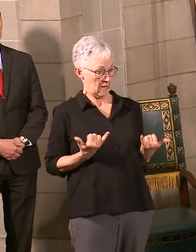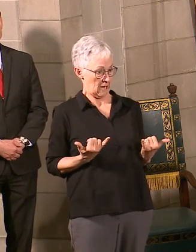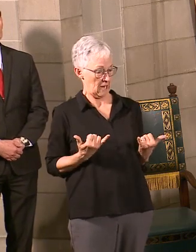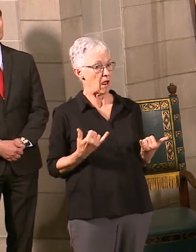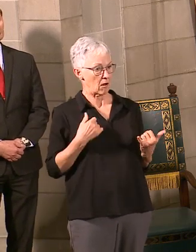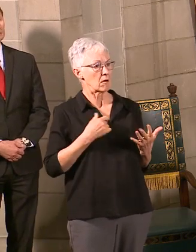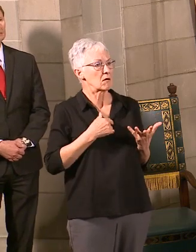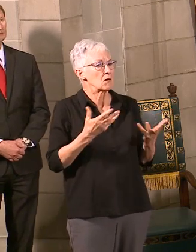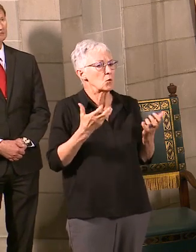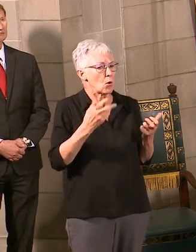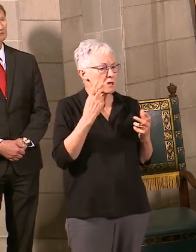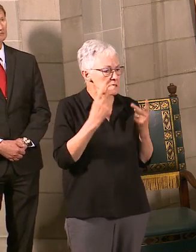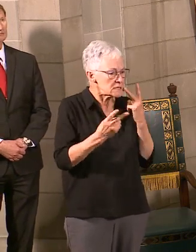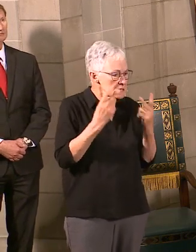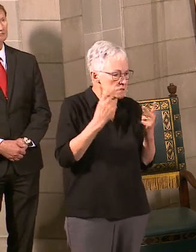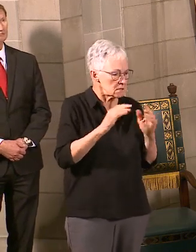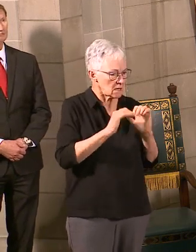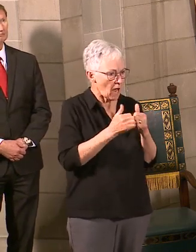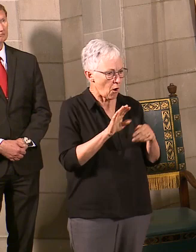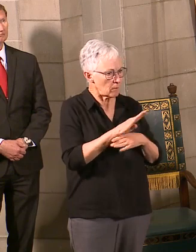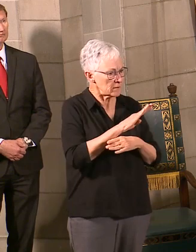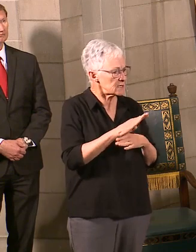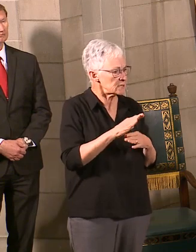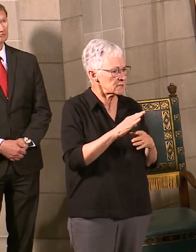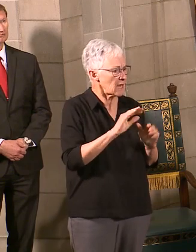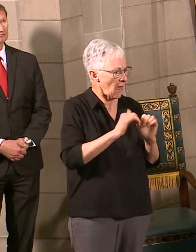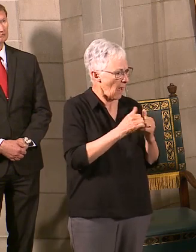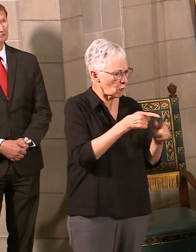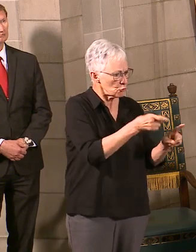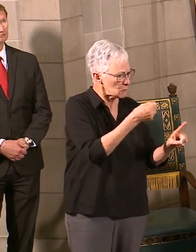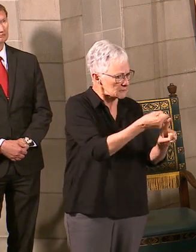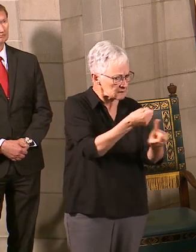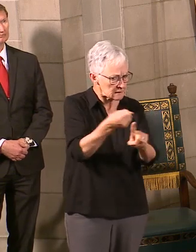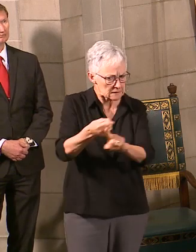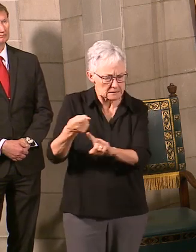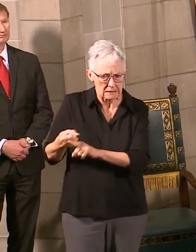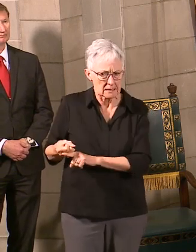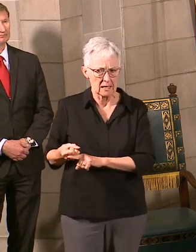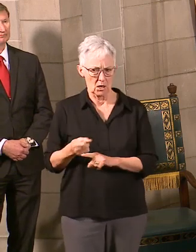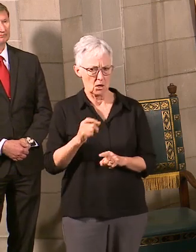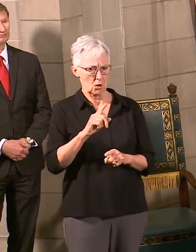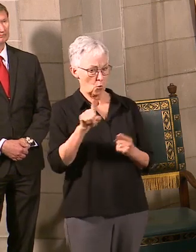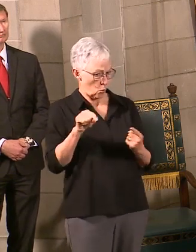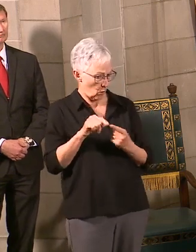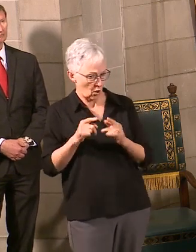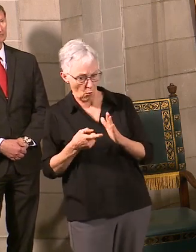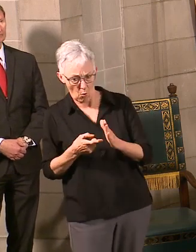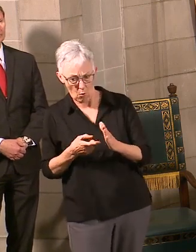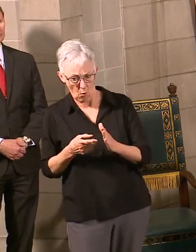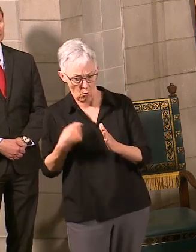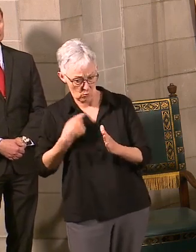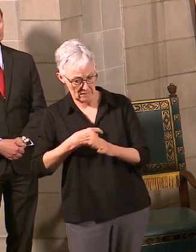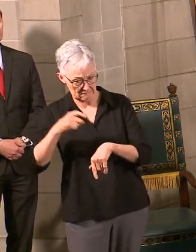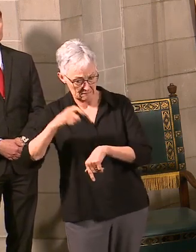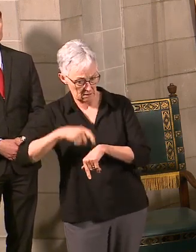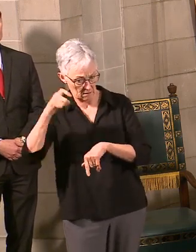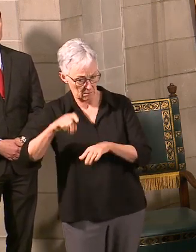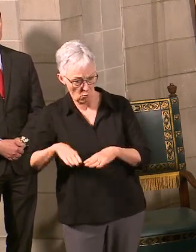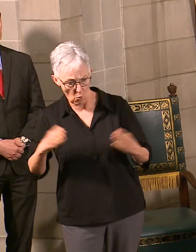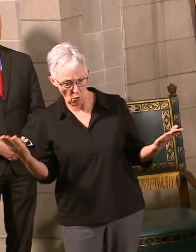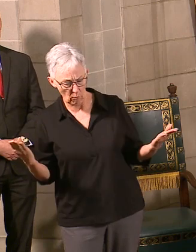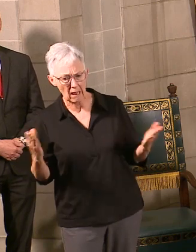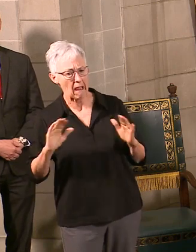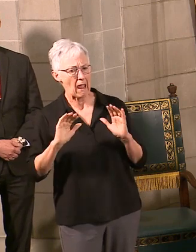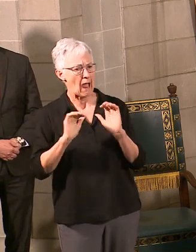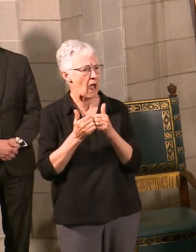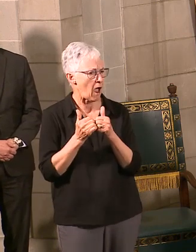We are starting to solicit people's feedback about what some of the criteria might be as when we start opening up, what would that look like, what would be some of the best practices around